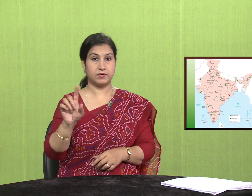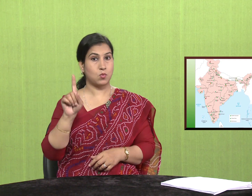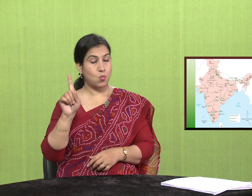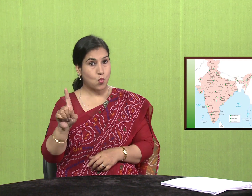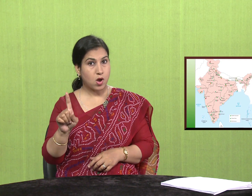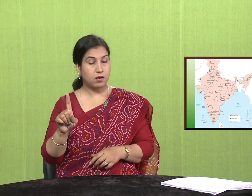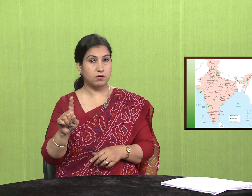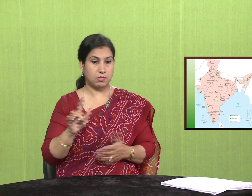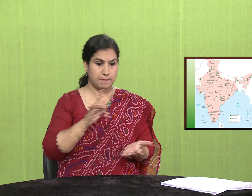wildlife sanctuaries,